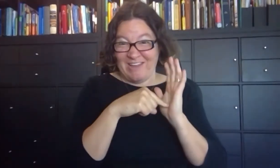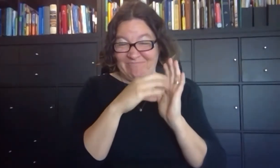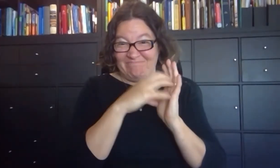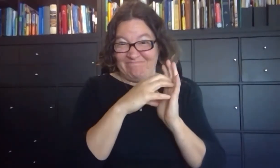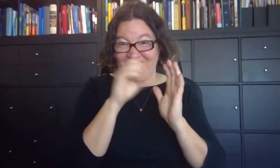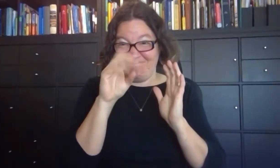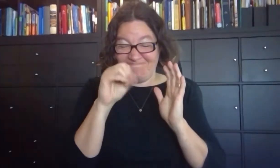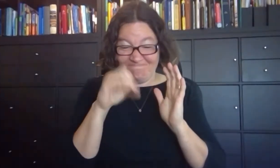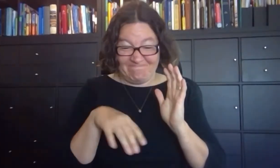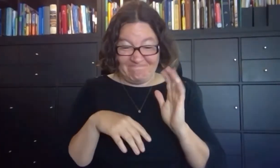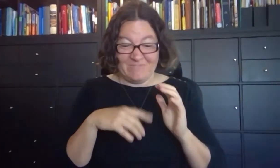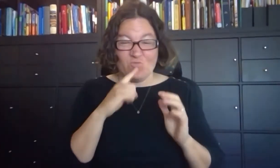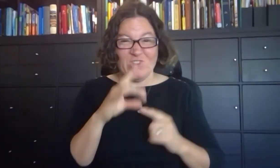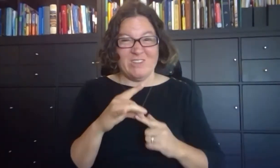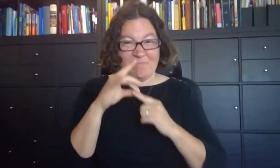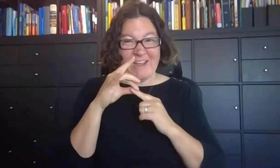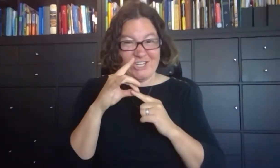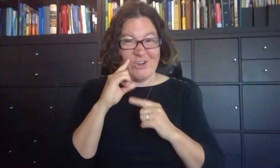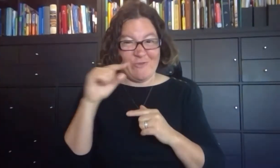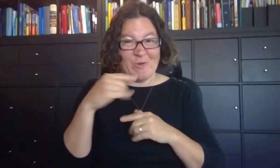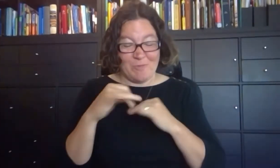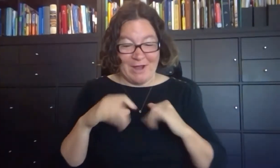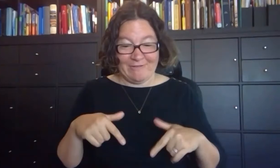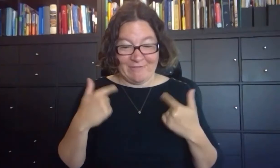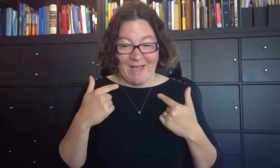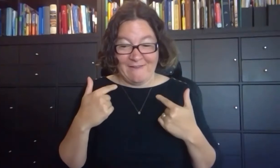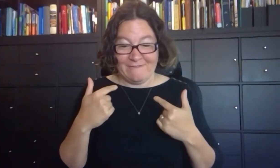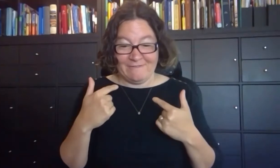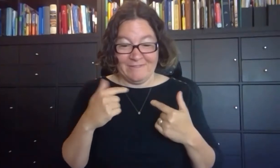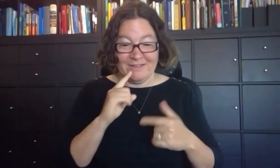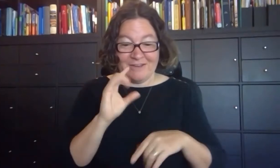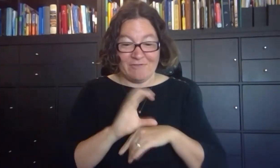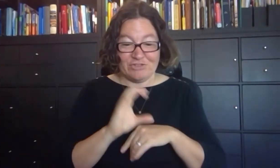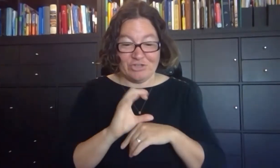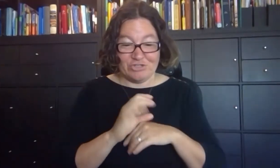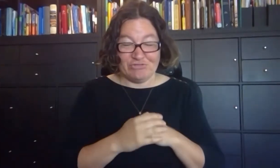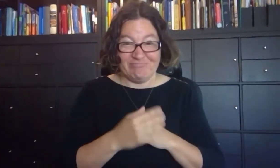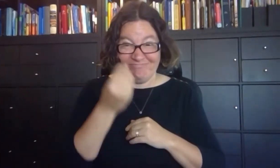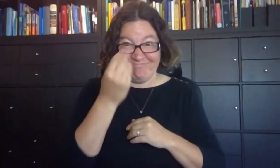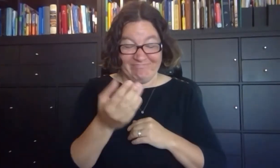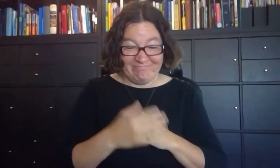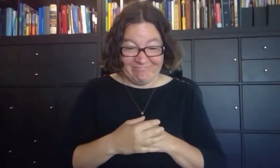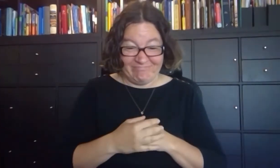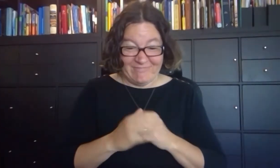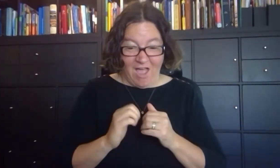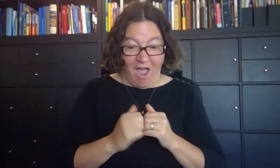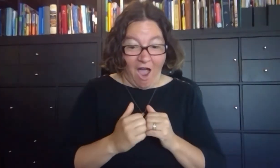The gospel that we will talk about today has a very special meaning for our very own Pastor Michelle